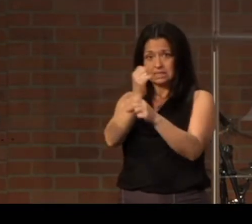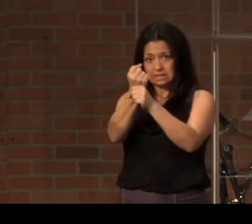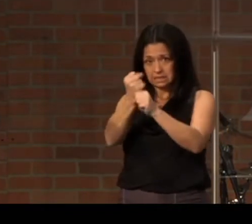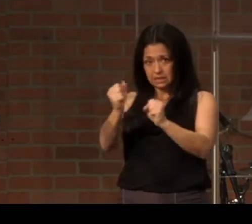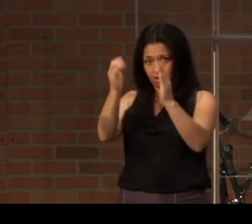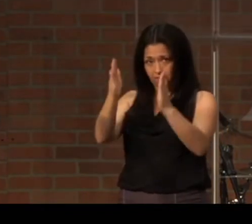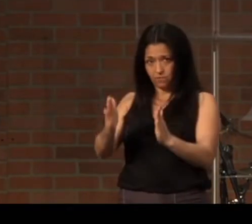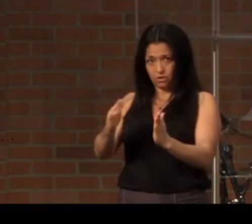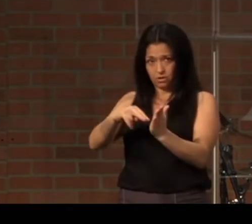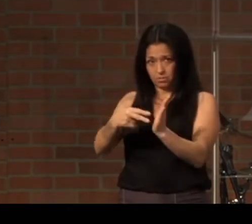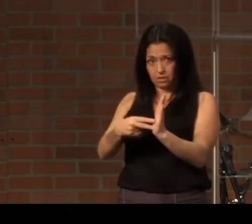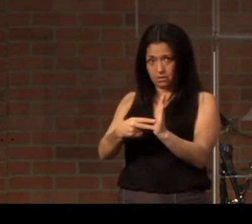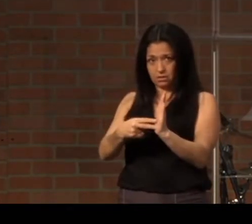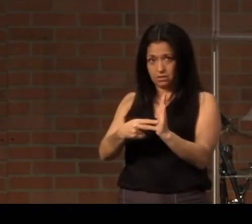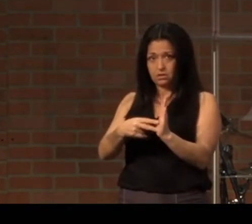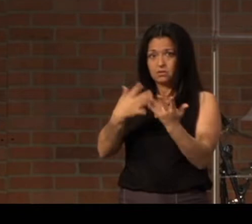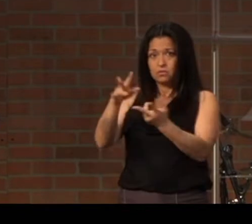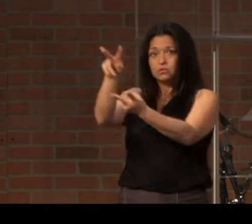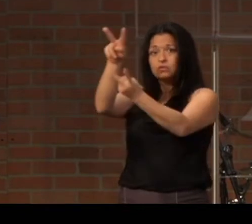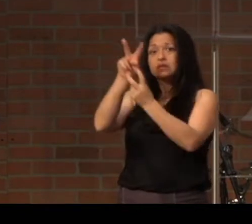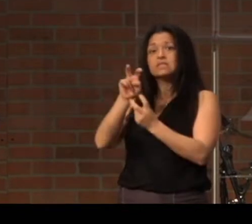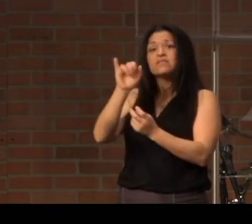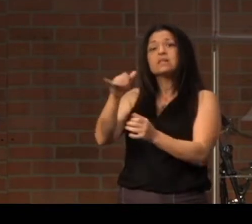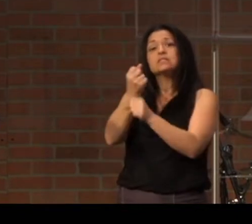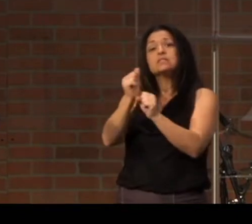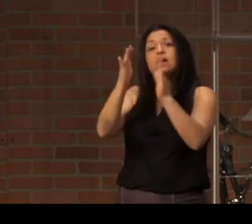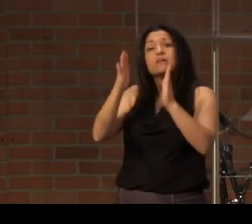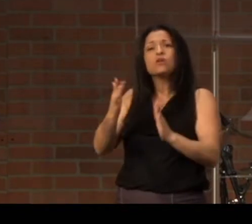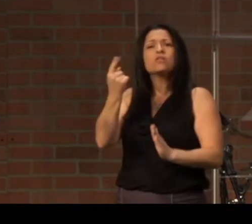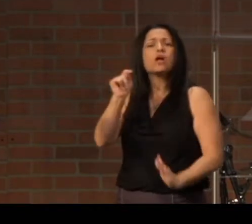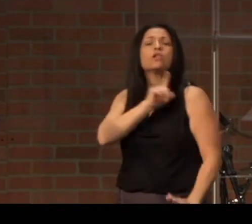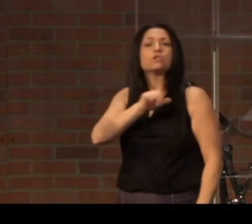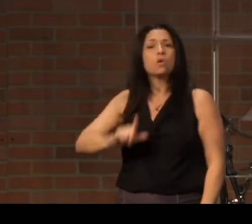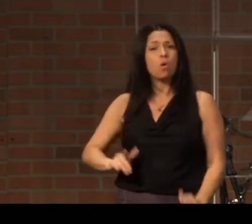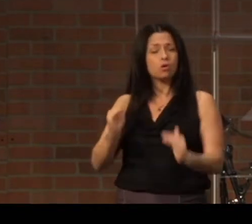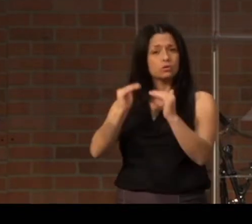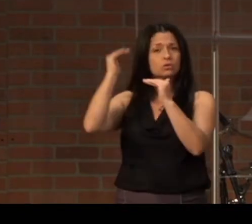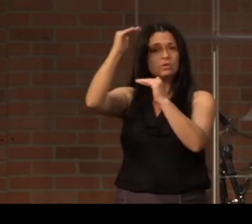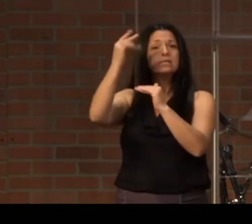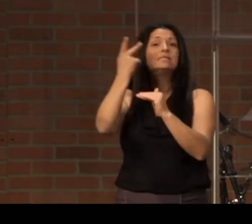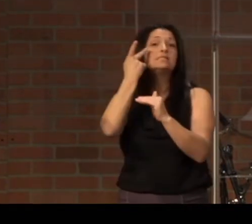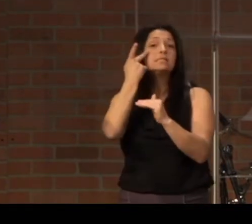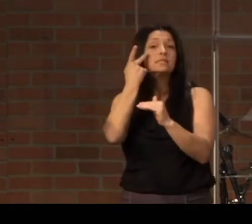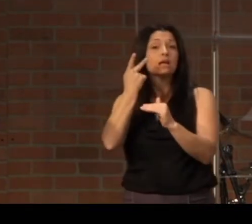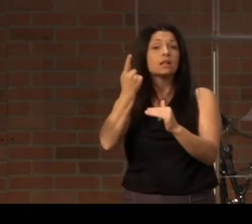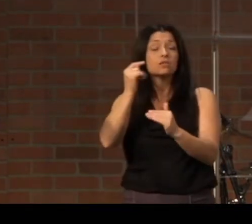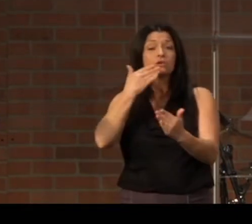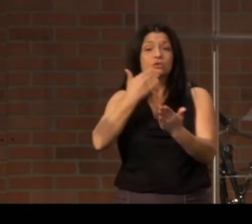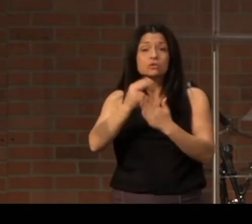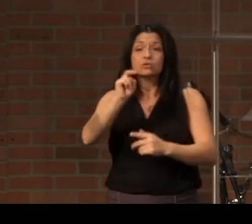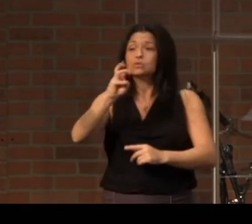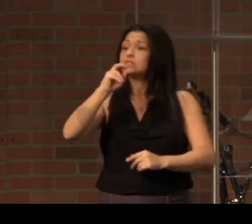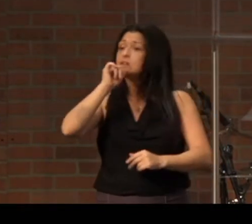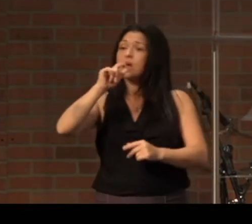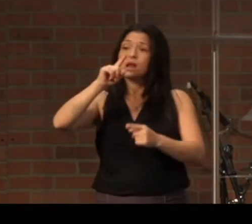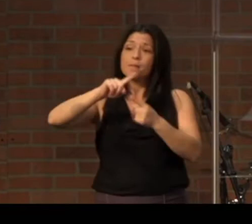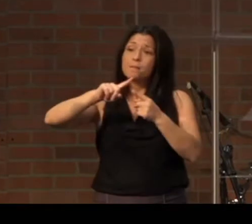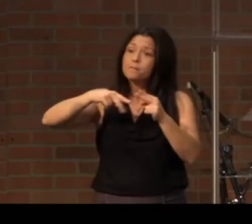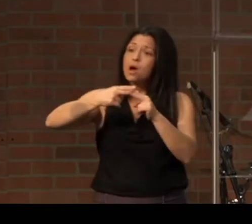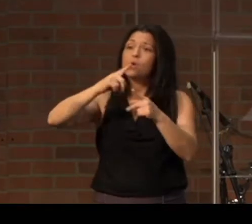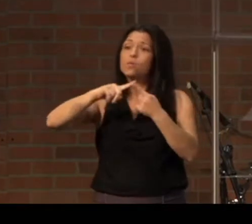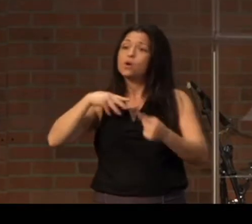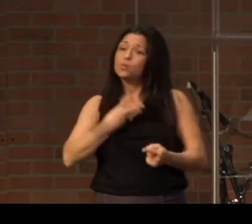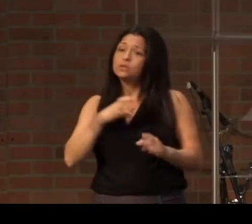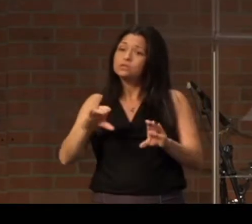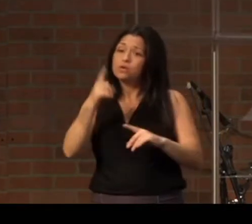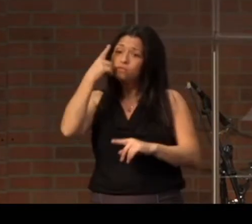Savior. That you receive the anointed one, Savior, the Lord. You see, the good news is not about what we do for God, but what